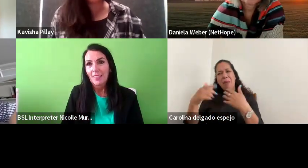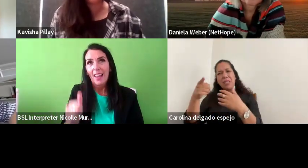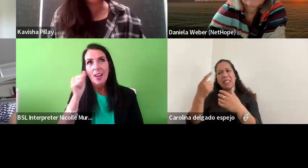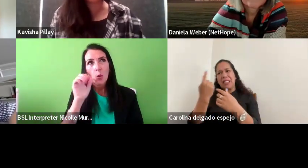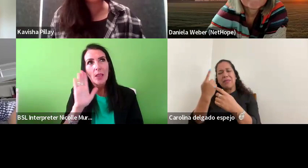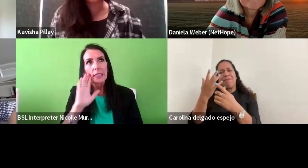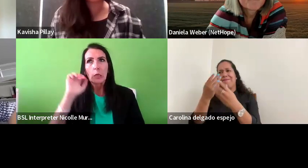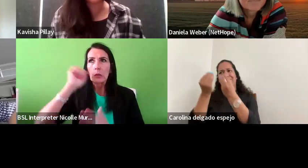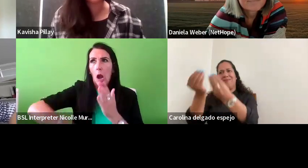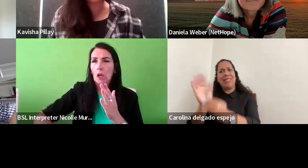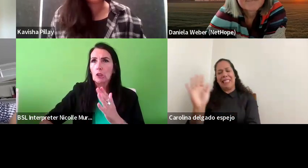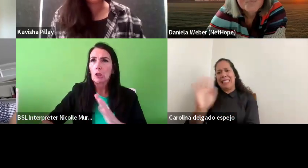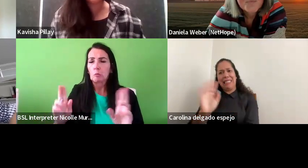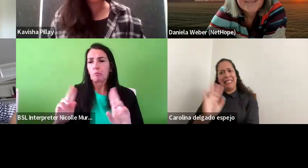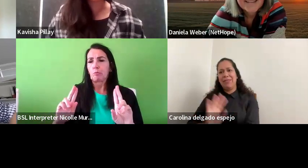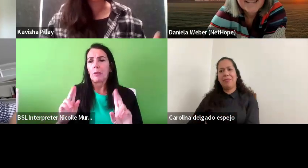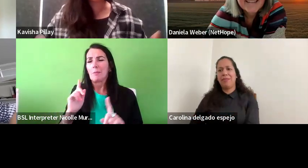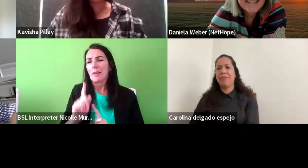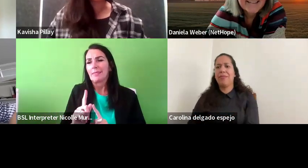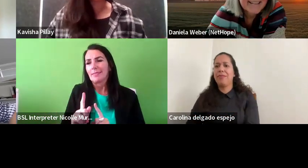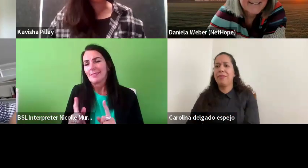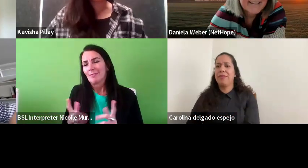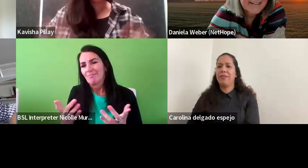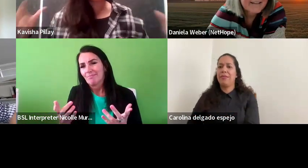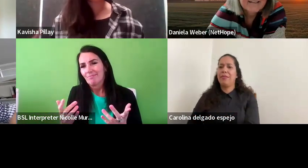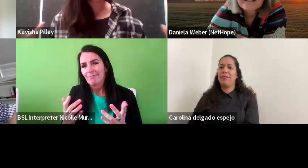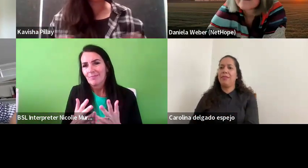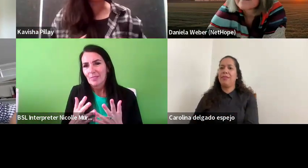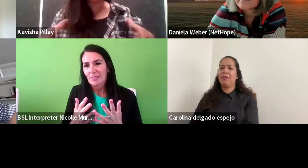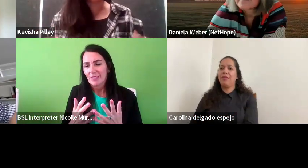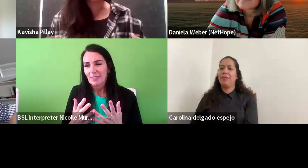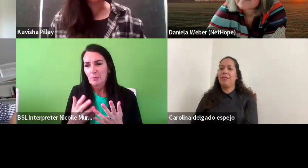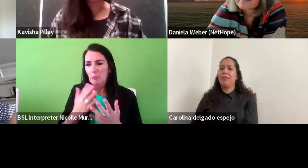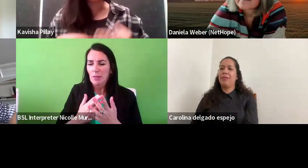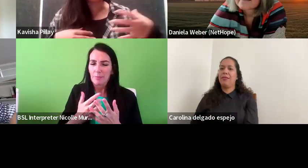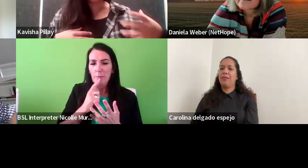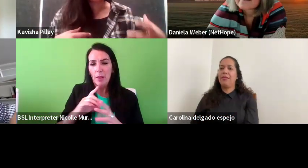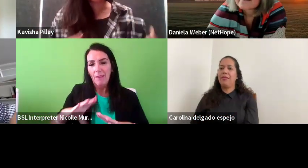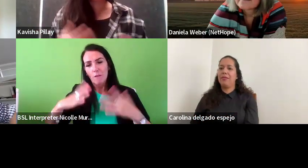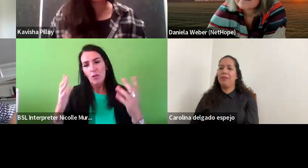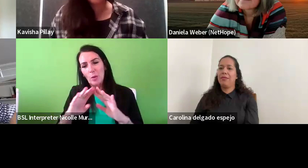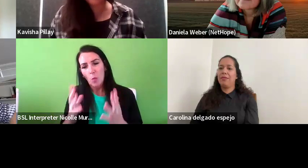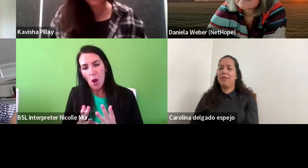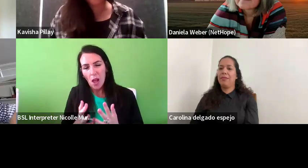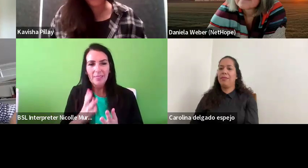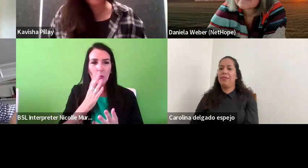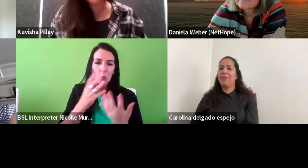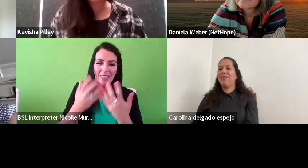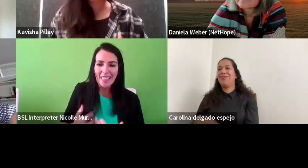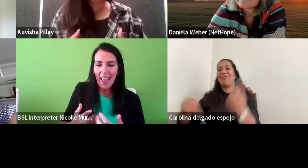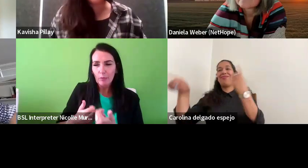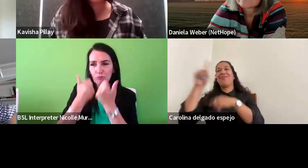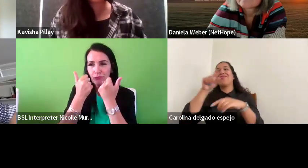bit harsh and authoritarian in a way, because, you know, it's kind of a free space and we're using tech and we can use tech in innovative